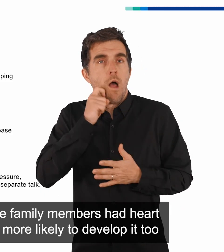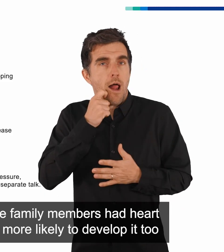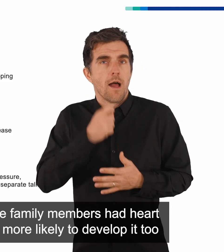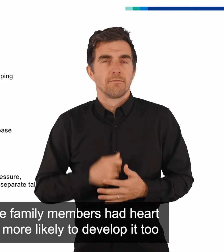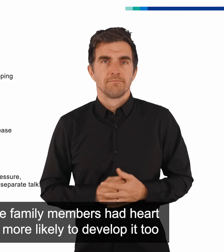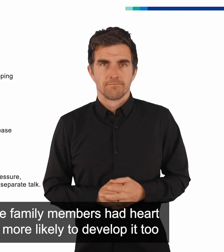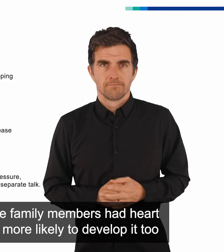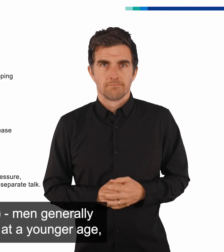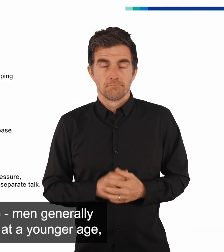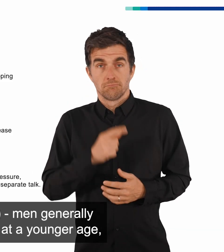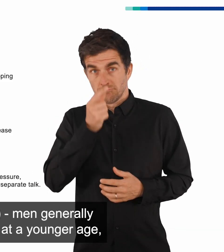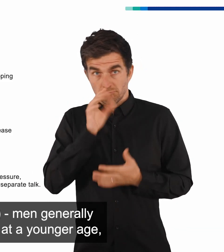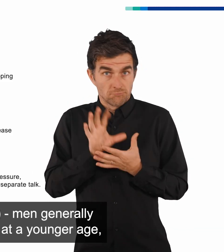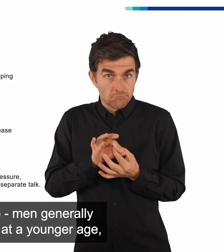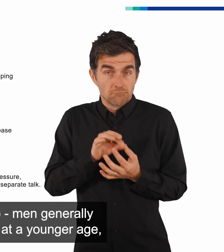video.